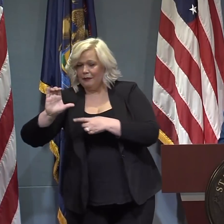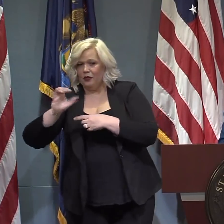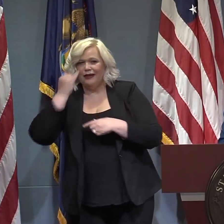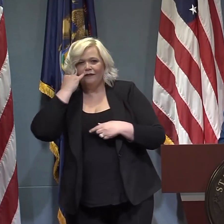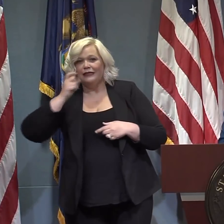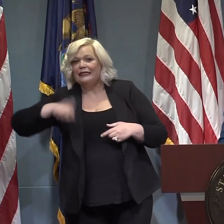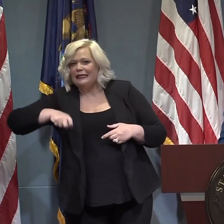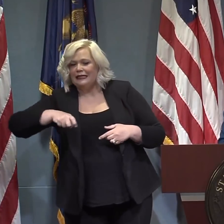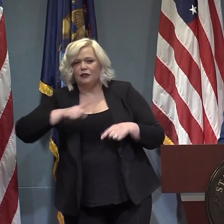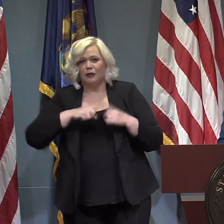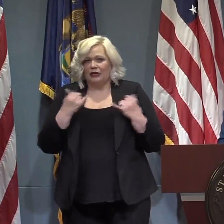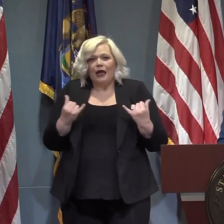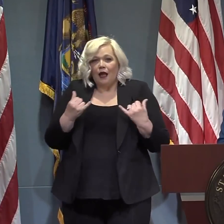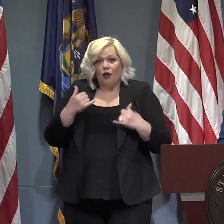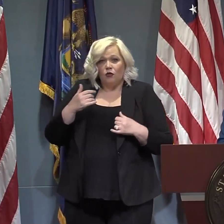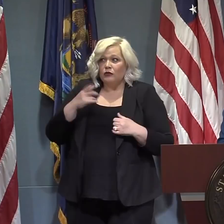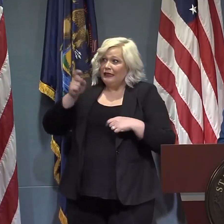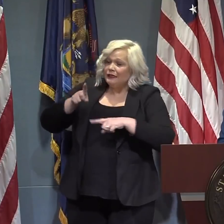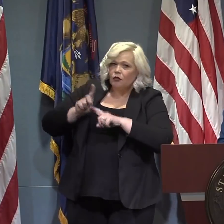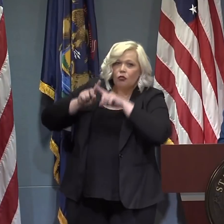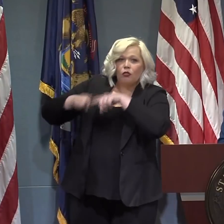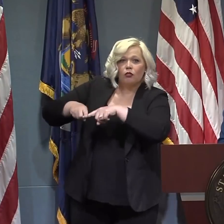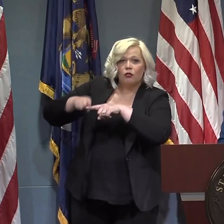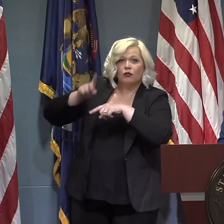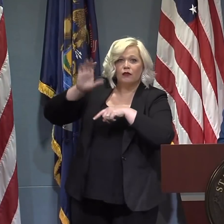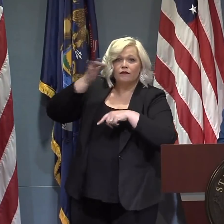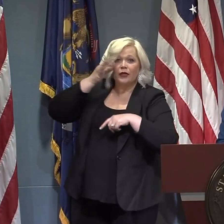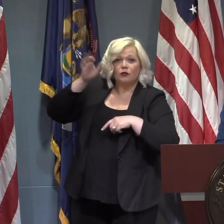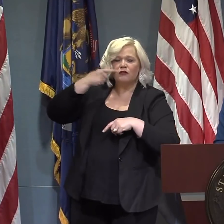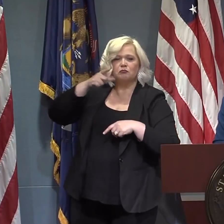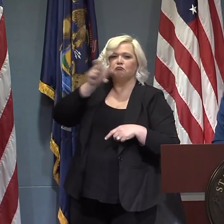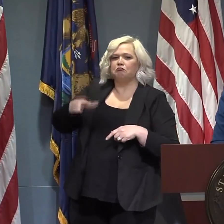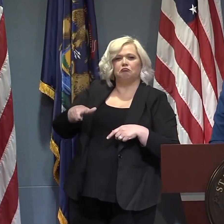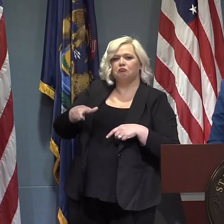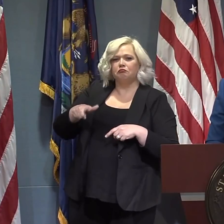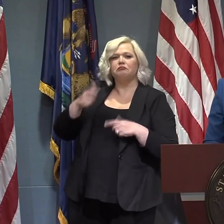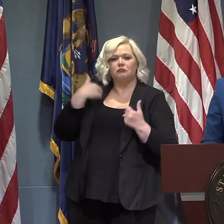becomes necessary, but at this moment it is not because of the strength that we are in.